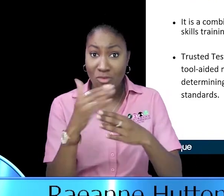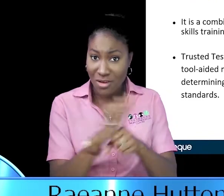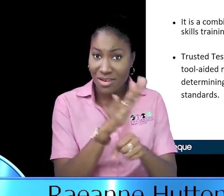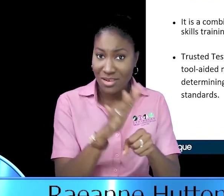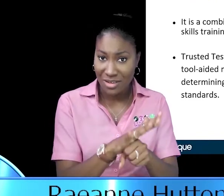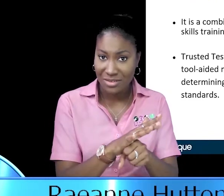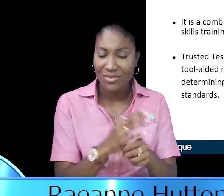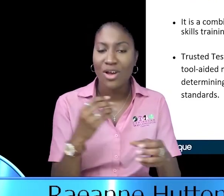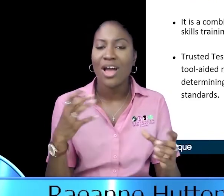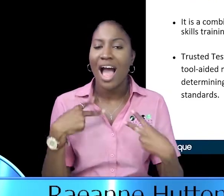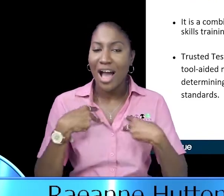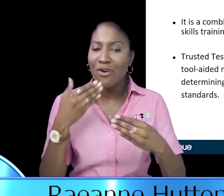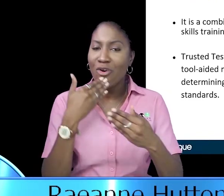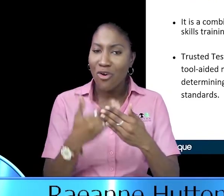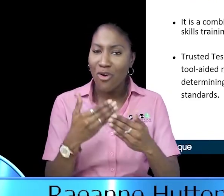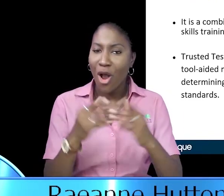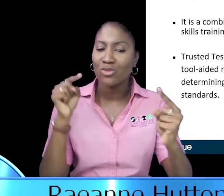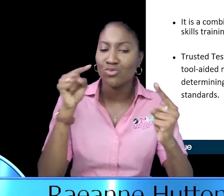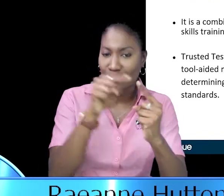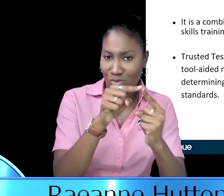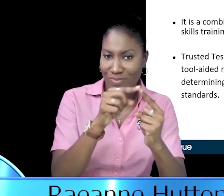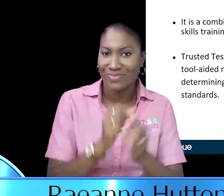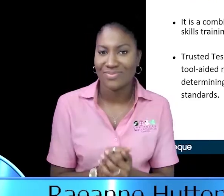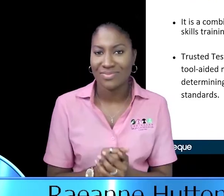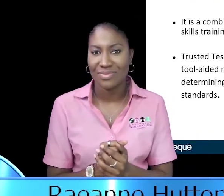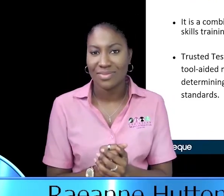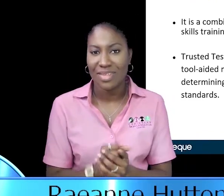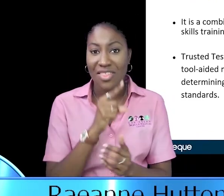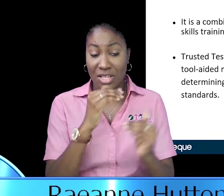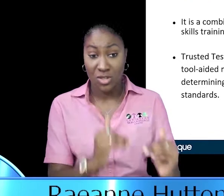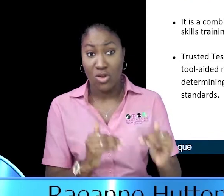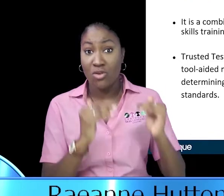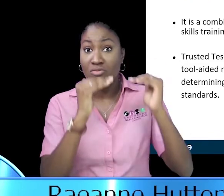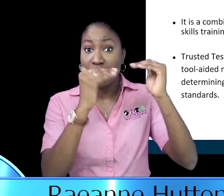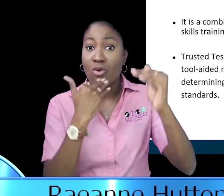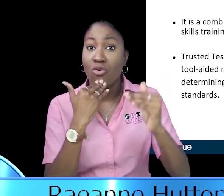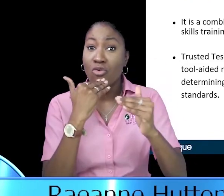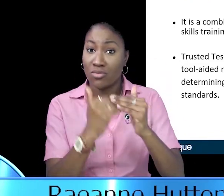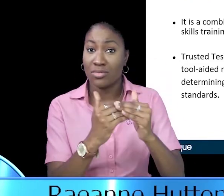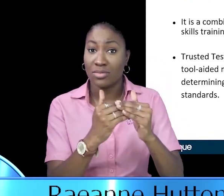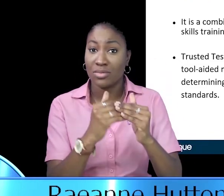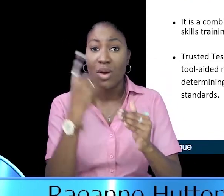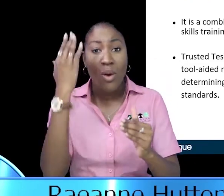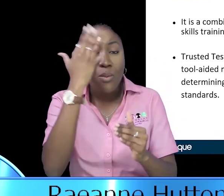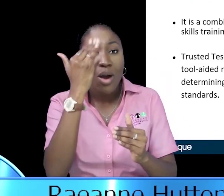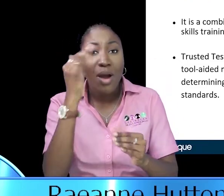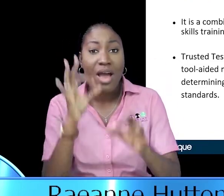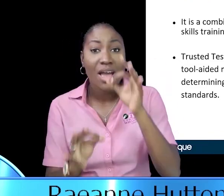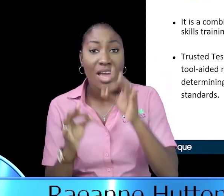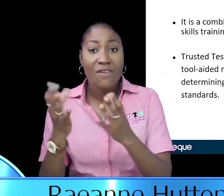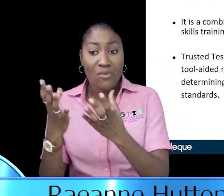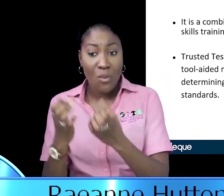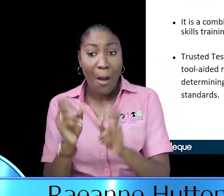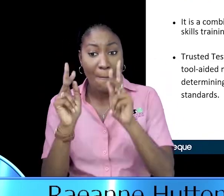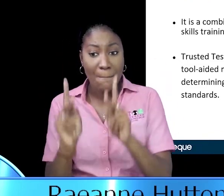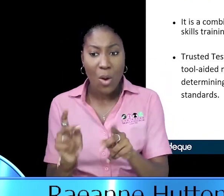provide answers, and it gives them a score. And we set the bar pretty high of 90%